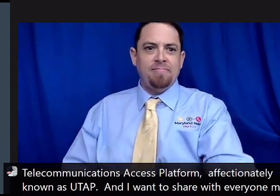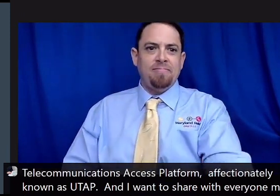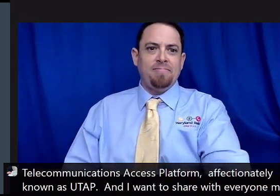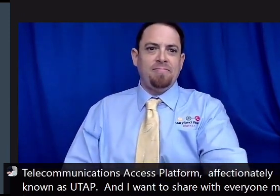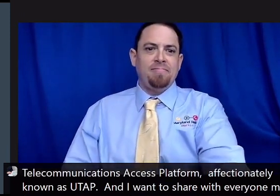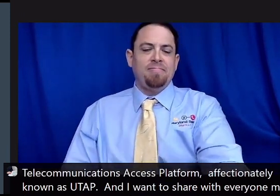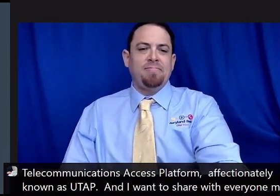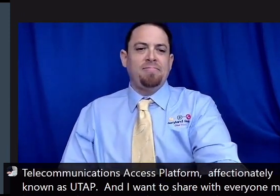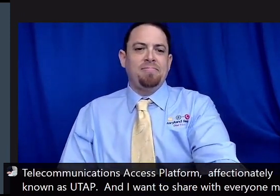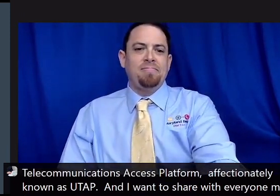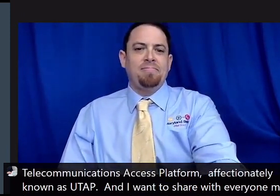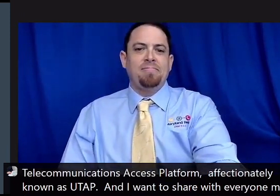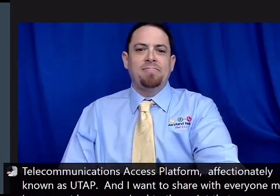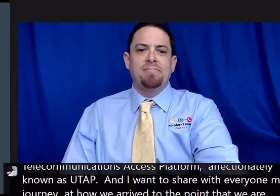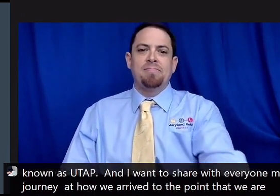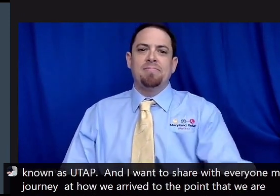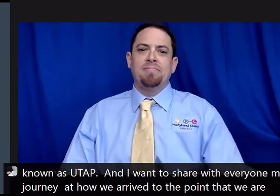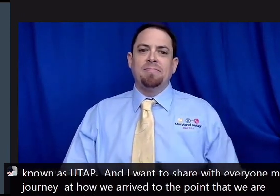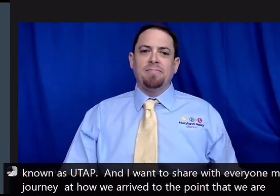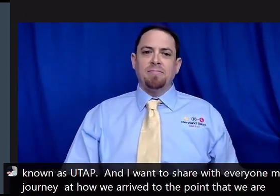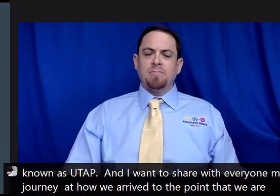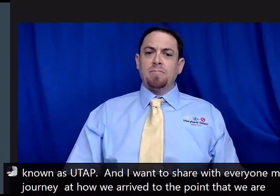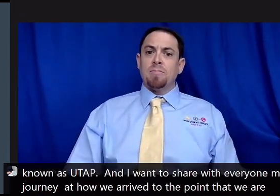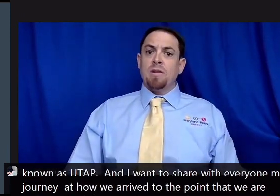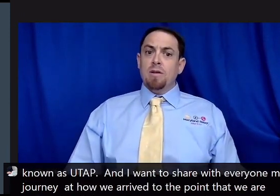Access Platform, or UTAP.